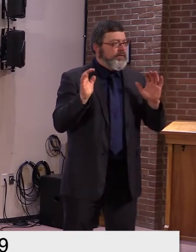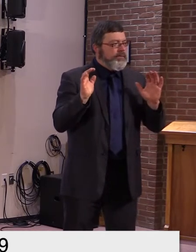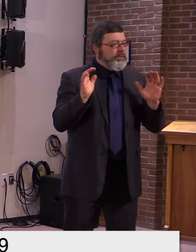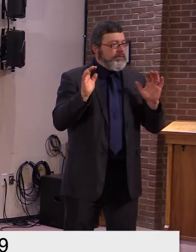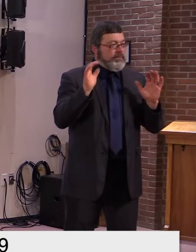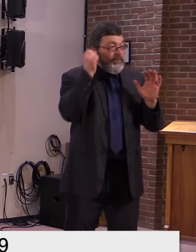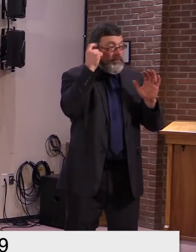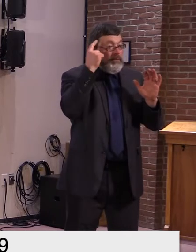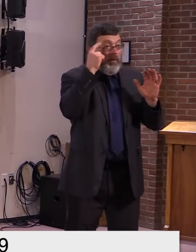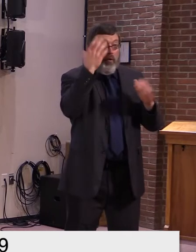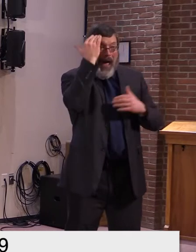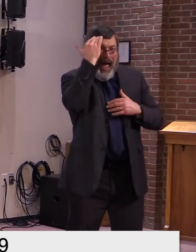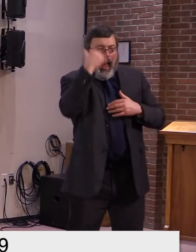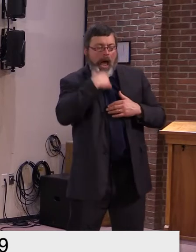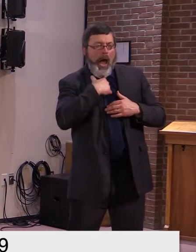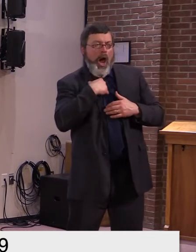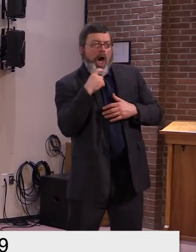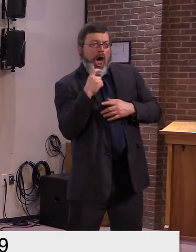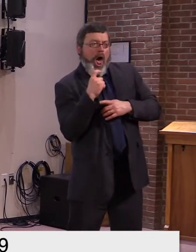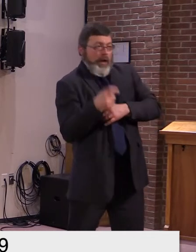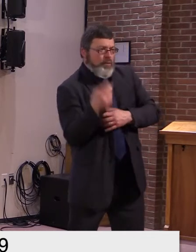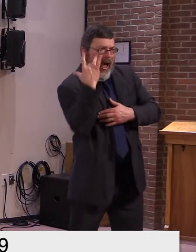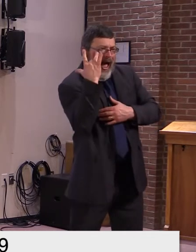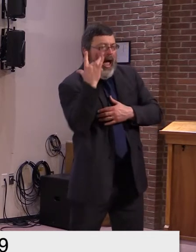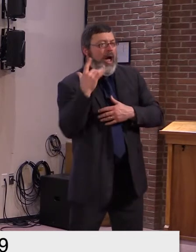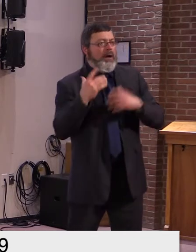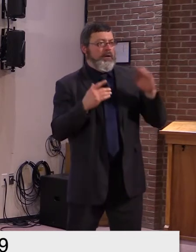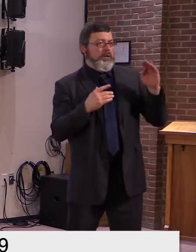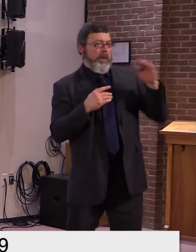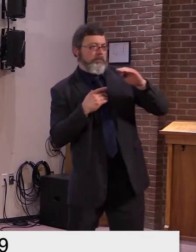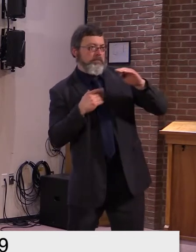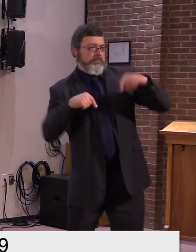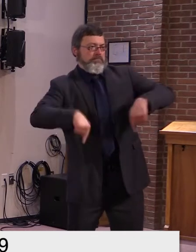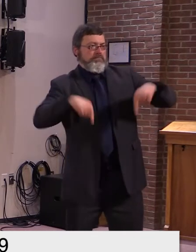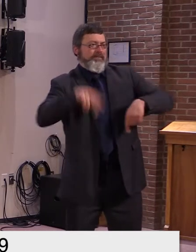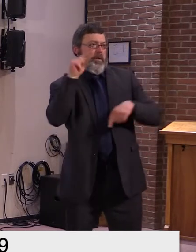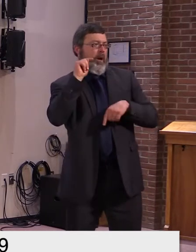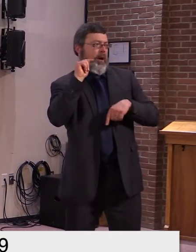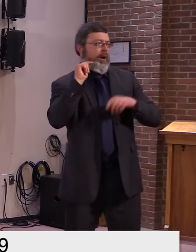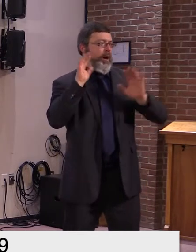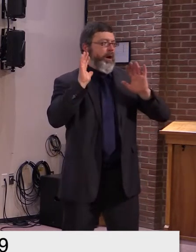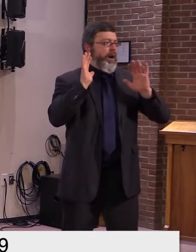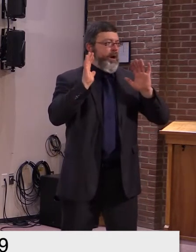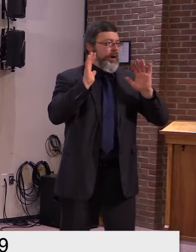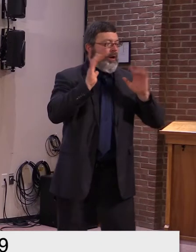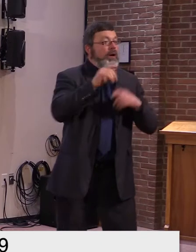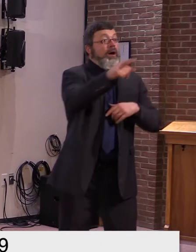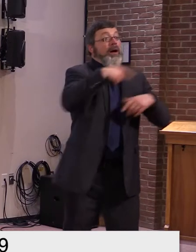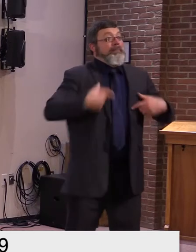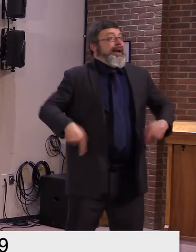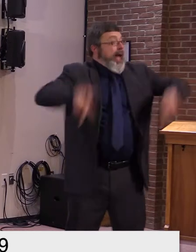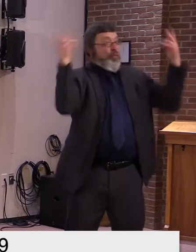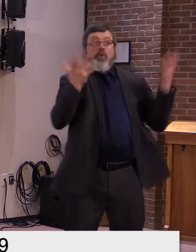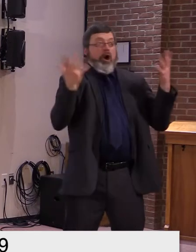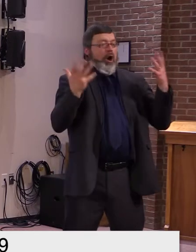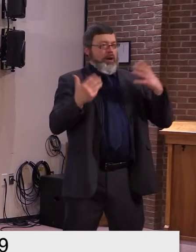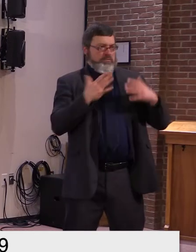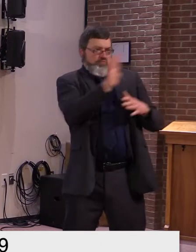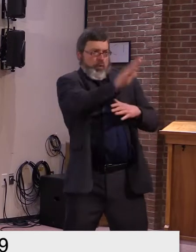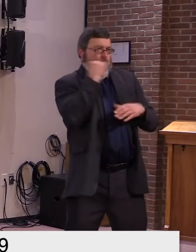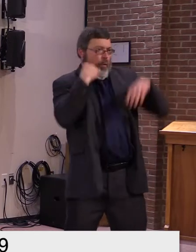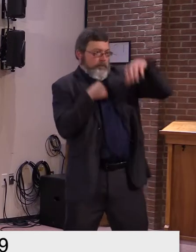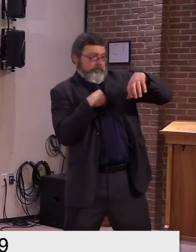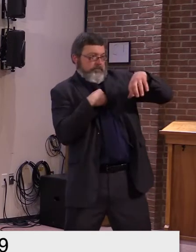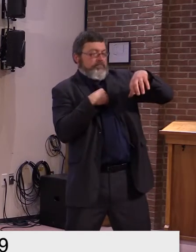stringent measures will remain in place, gathering with one other trusted household will be allowed from December